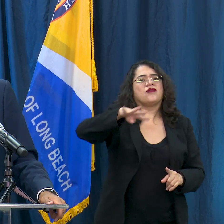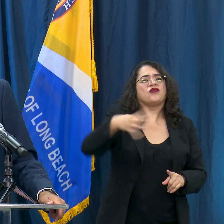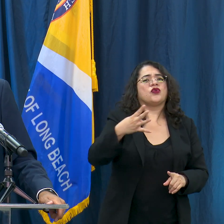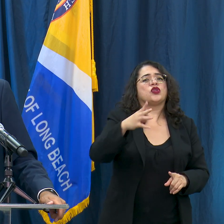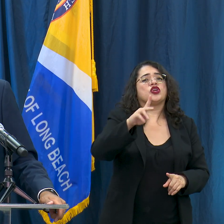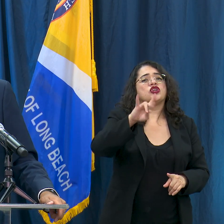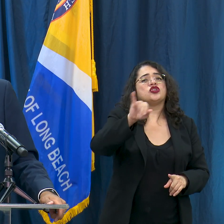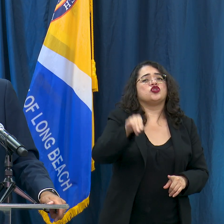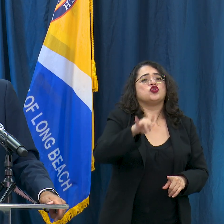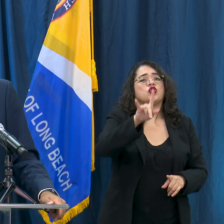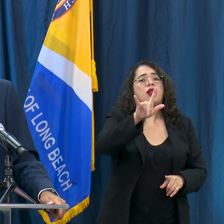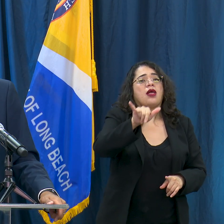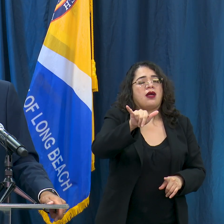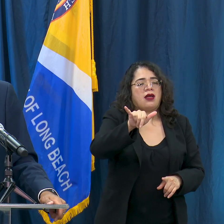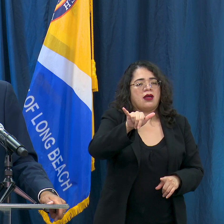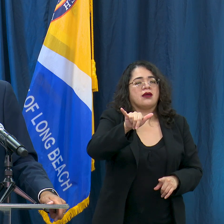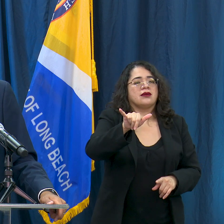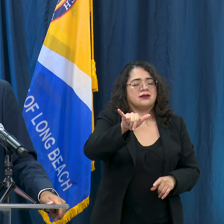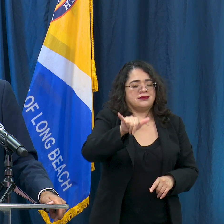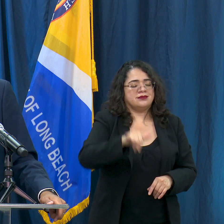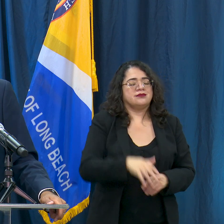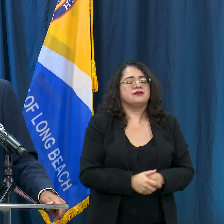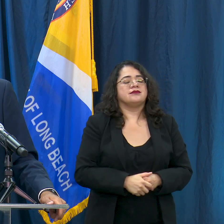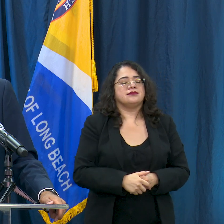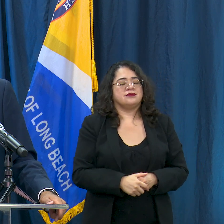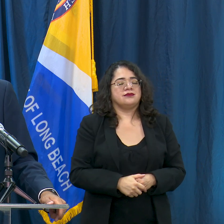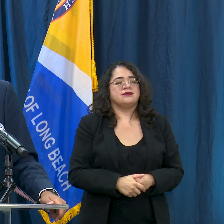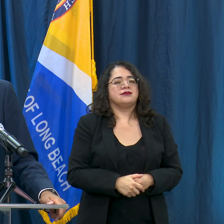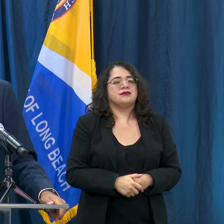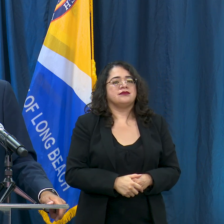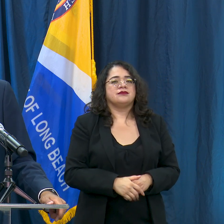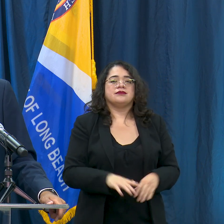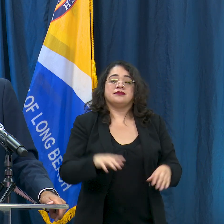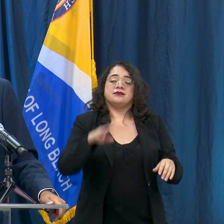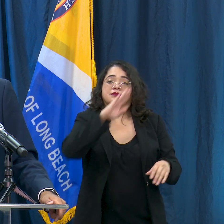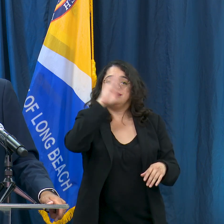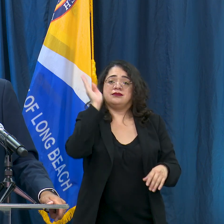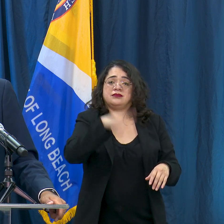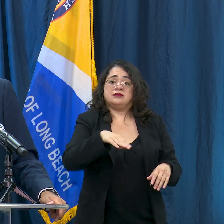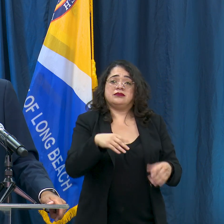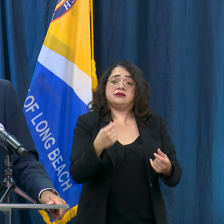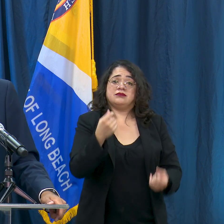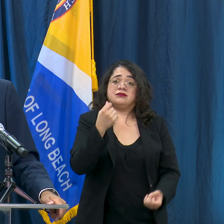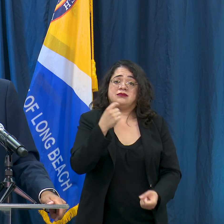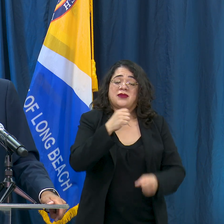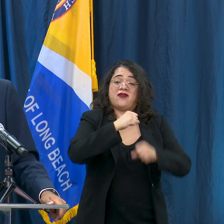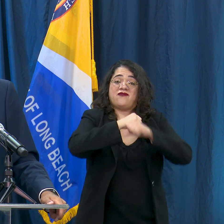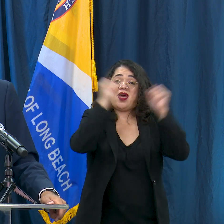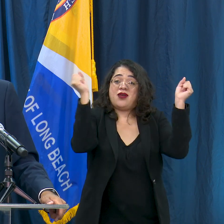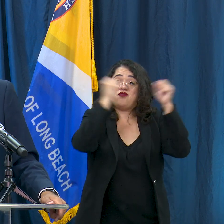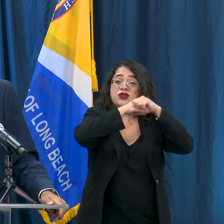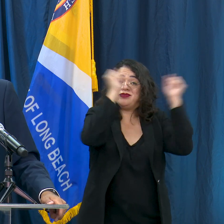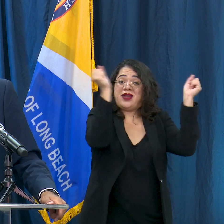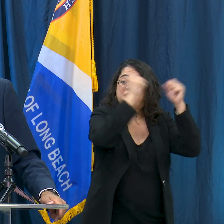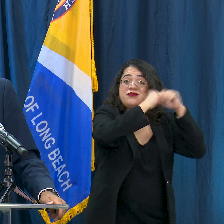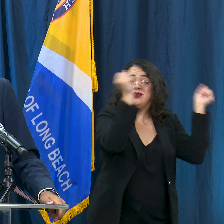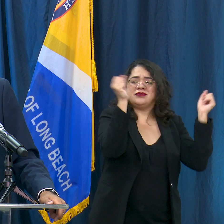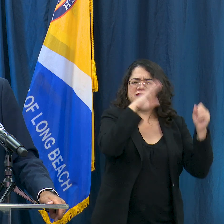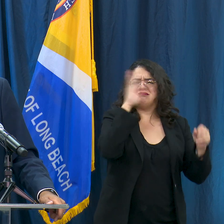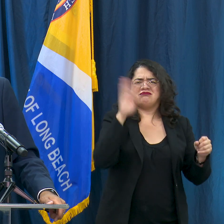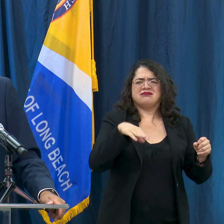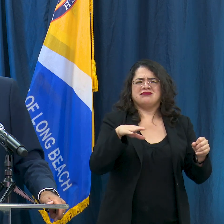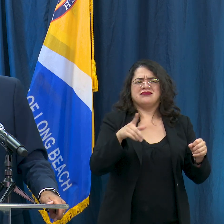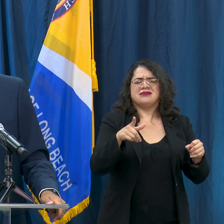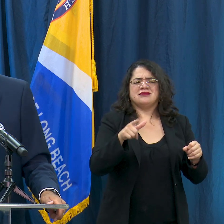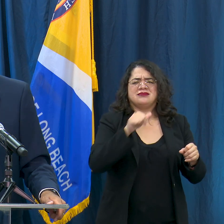up. A couple of things. So one is, first, we know that generally fireworks are illegal in Long Beach. I say